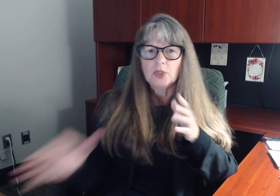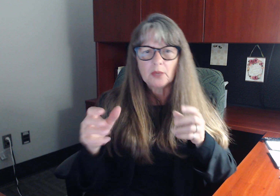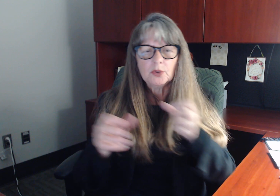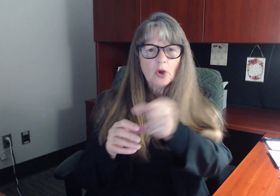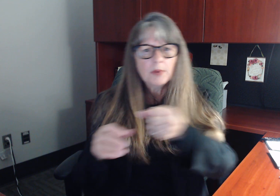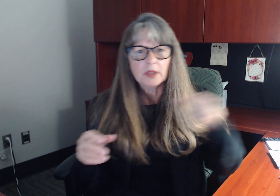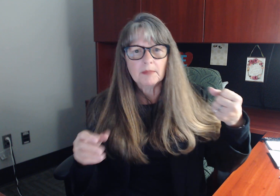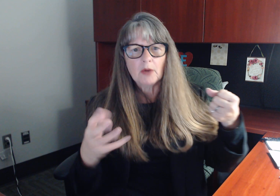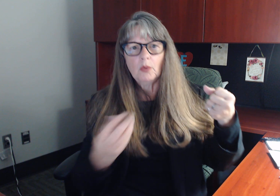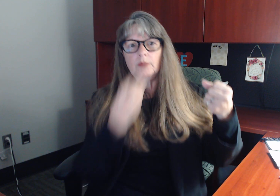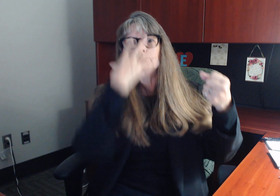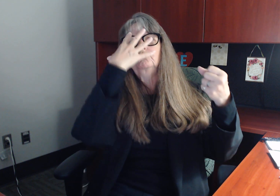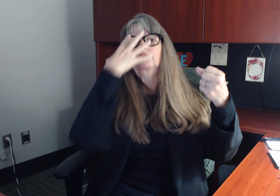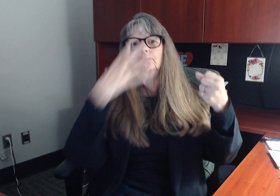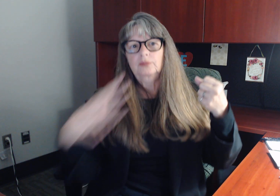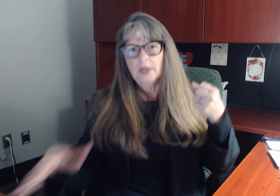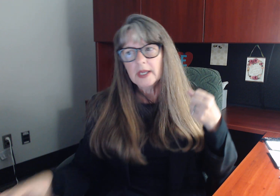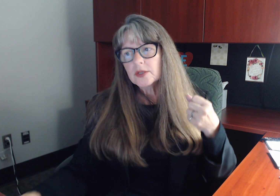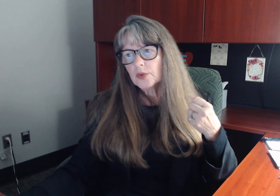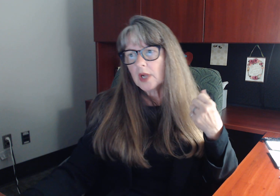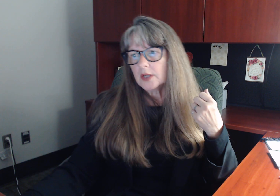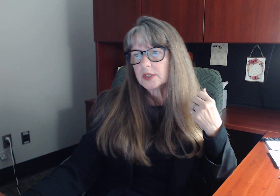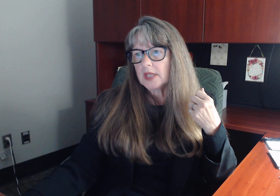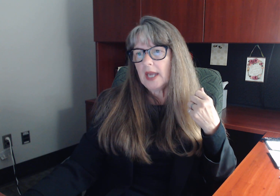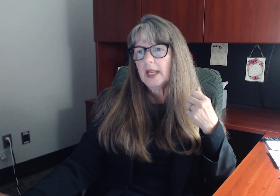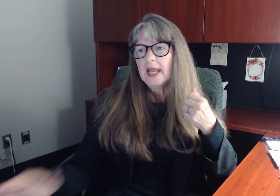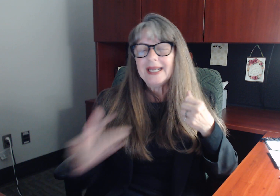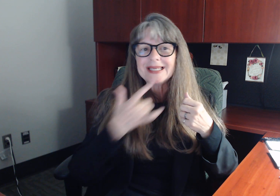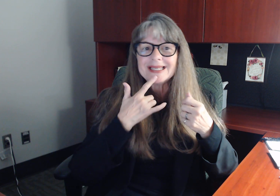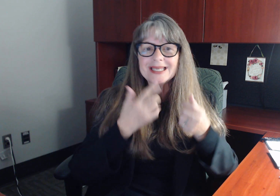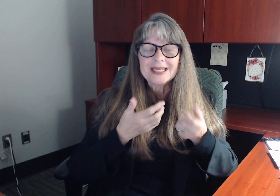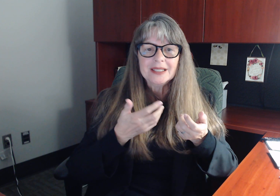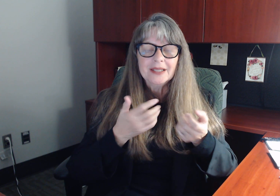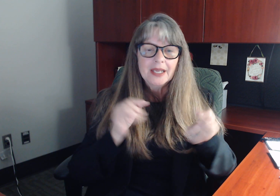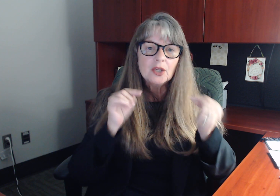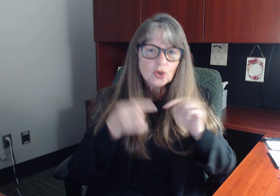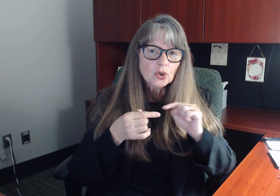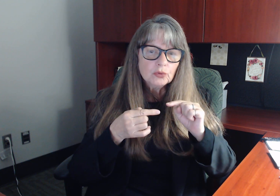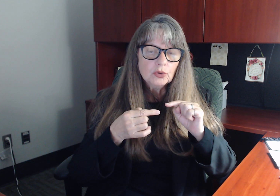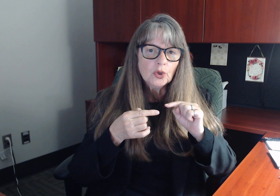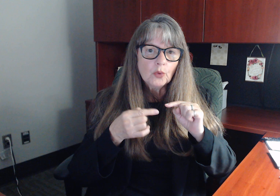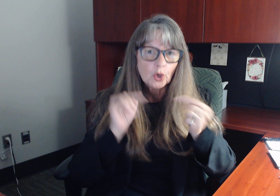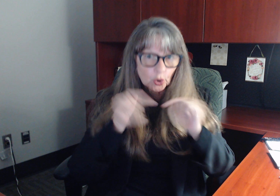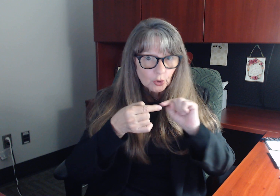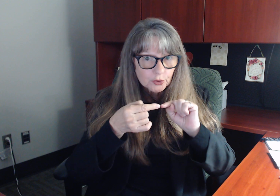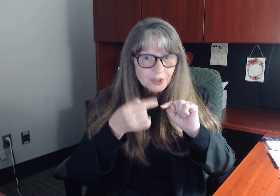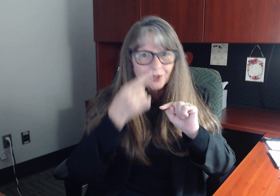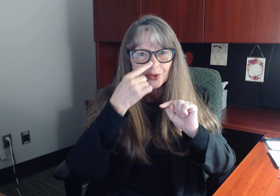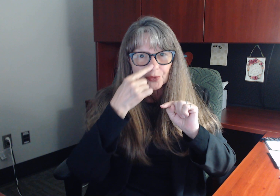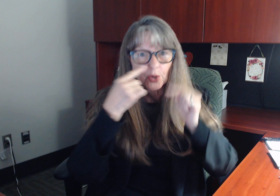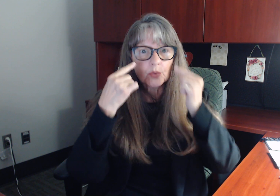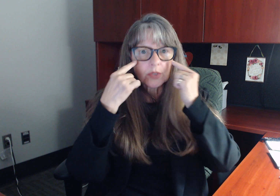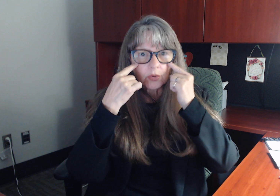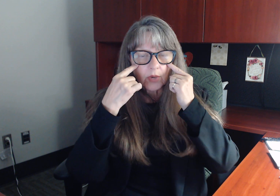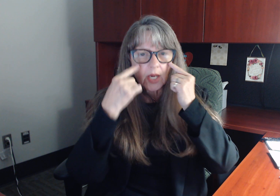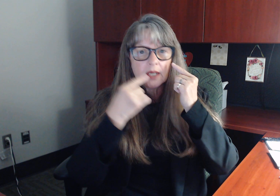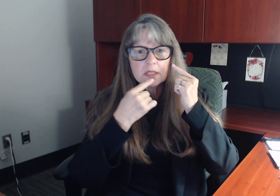you open up the microwave, so it causes that. And it says it could, hurt your nose and your eyes and your